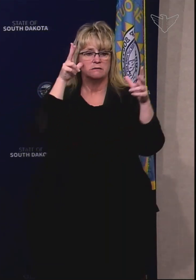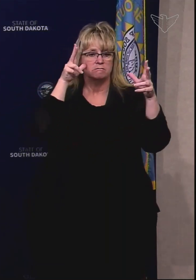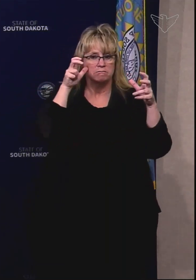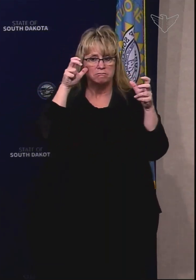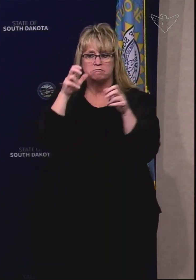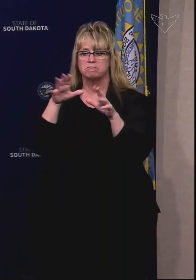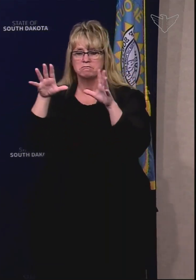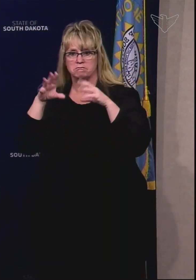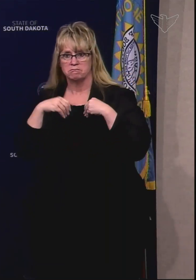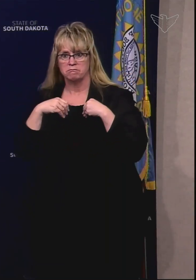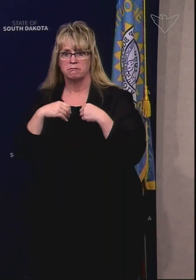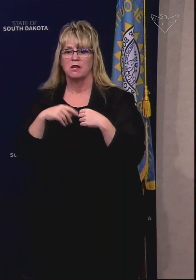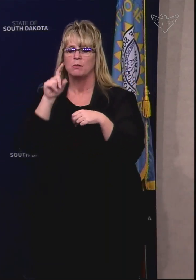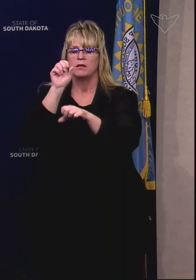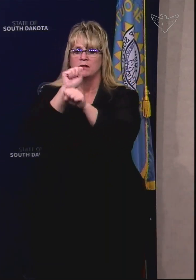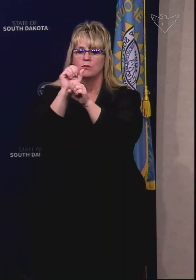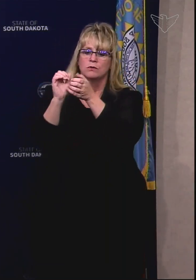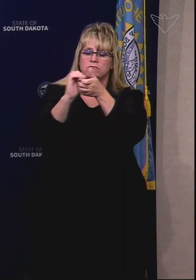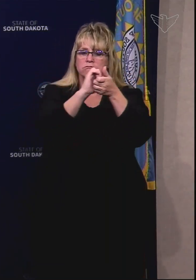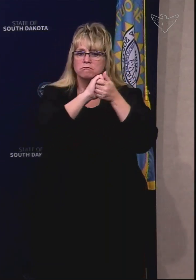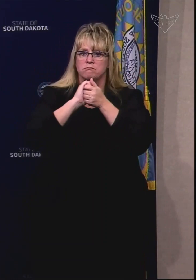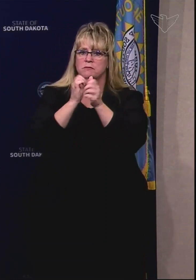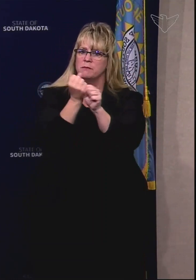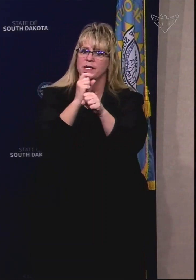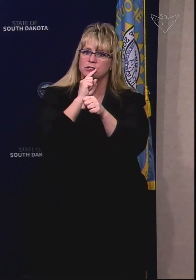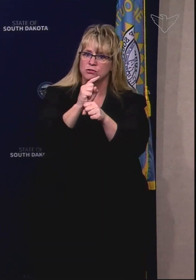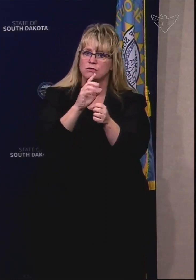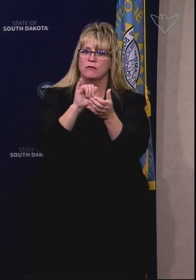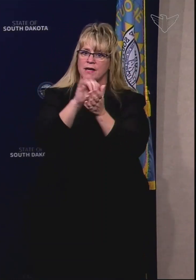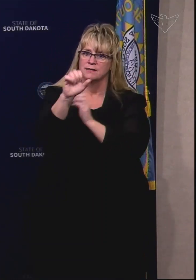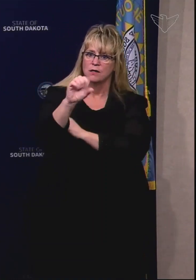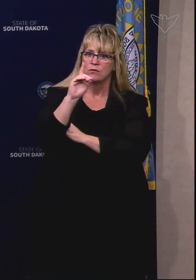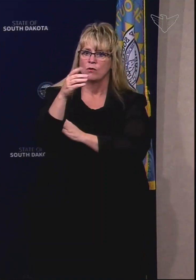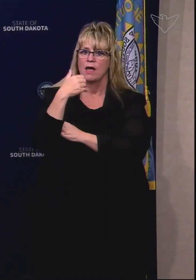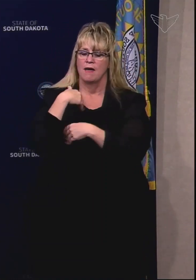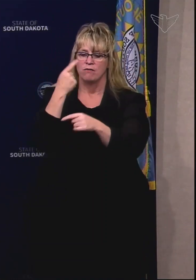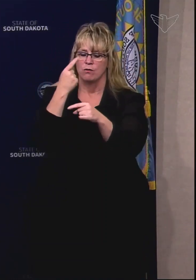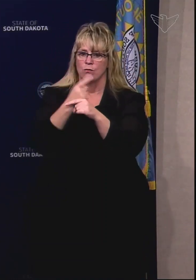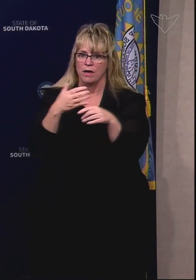other, and we need to work together to make sure that we have the right path forward.